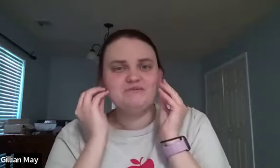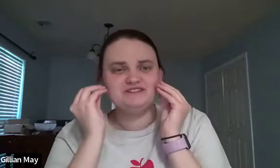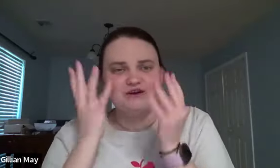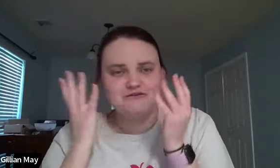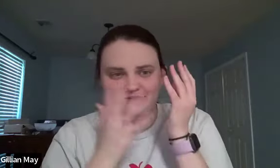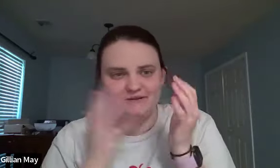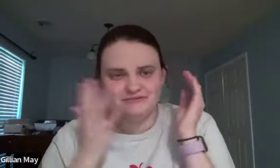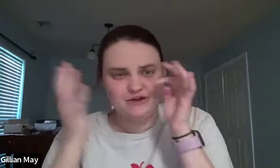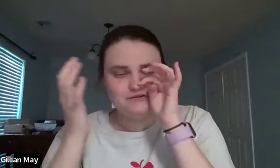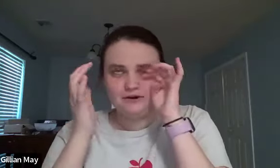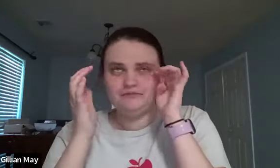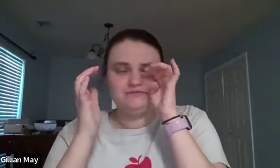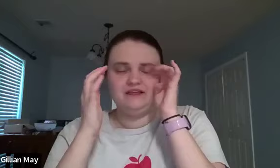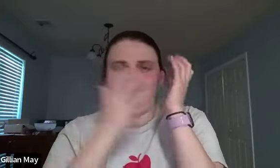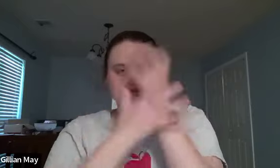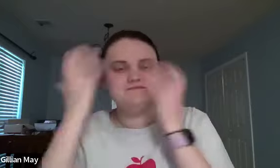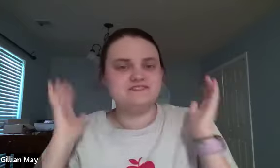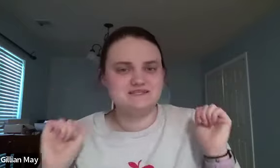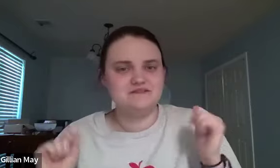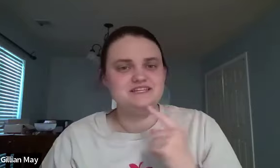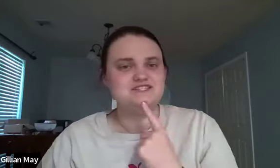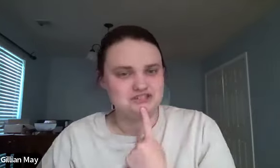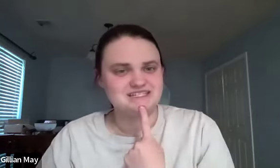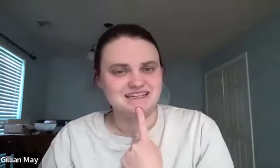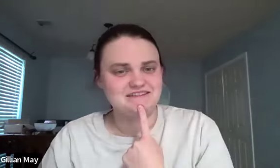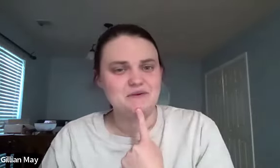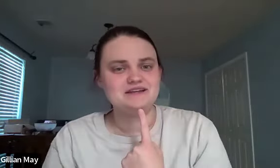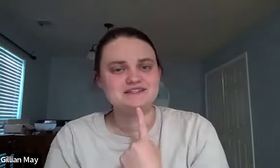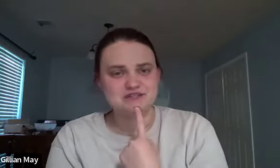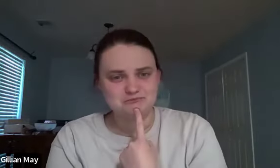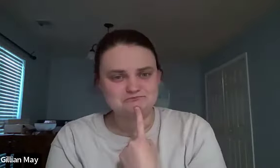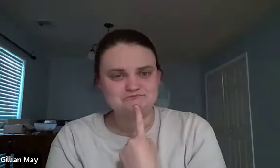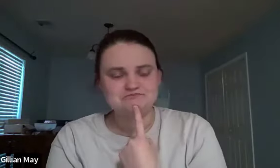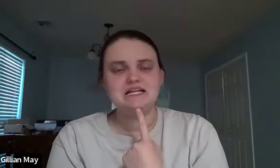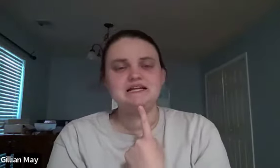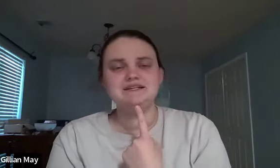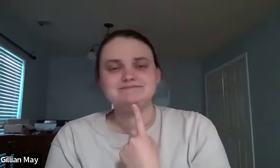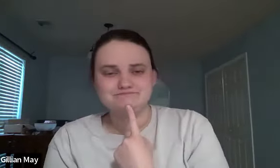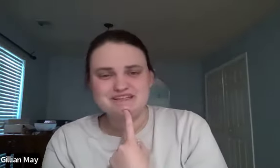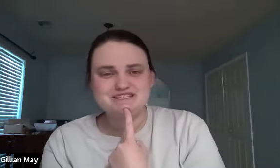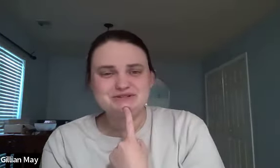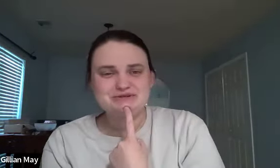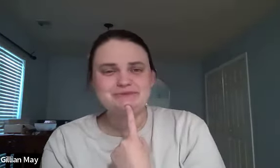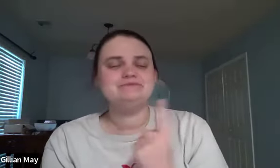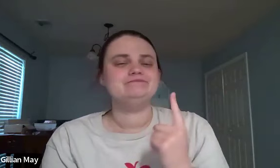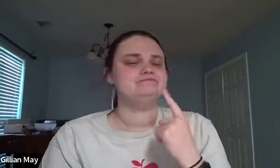almost over like emphasize my face just to get it that way. So miss you.